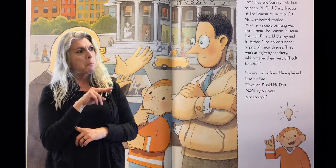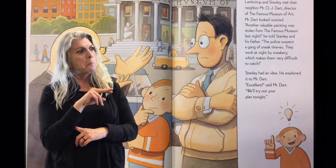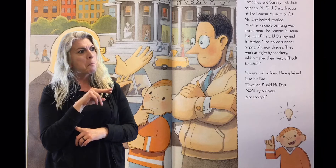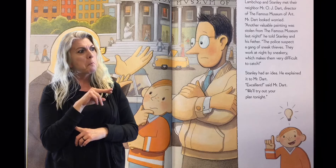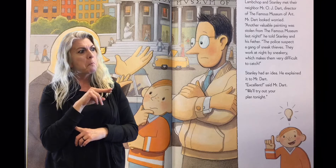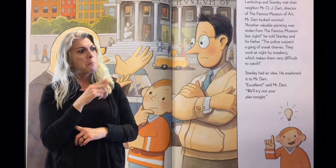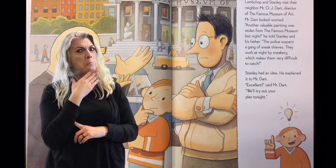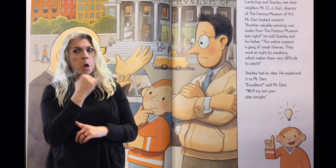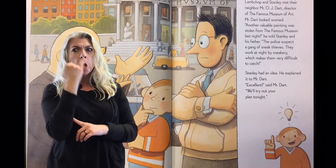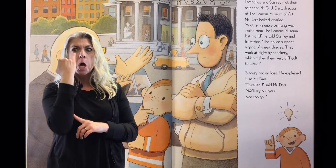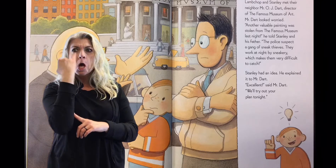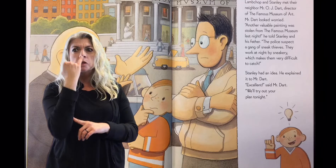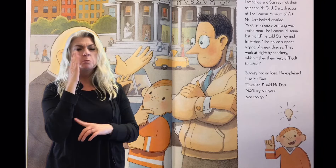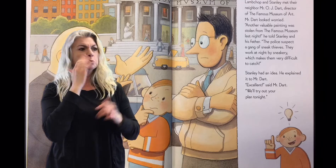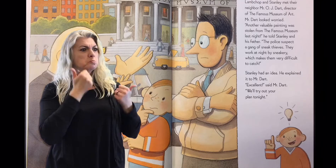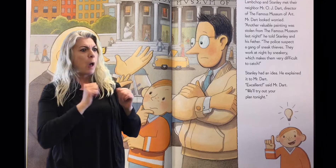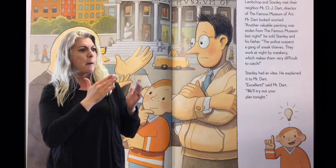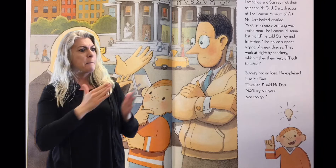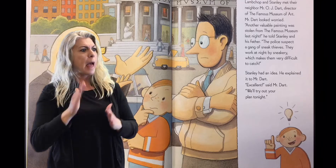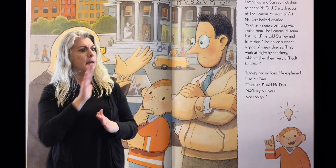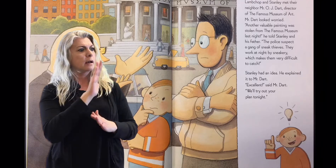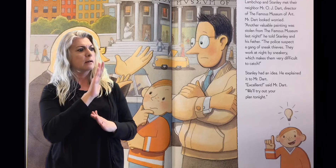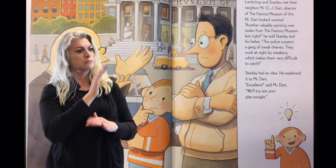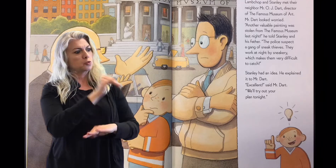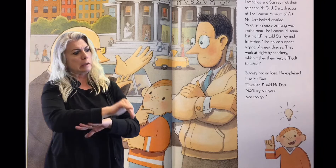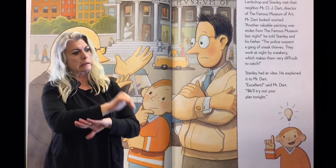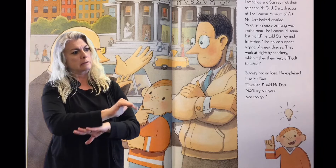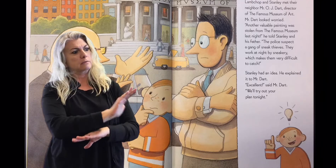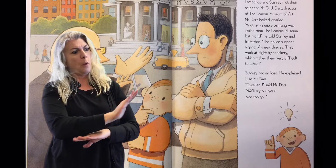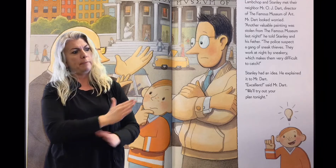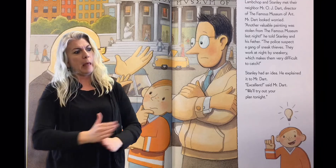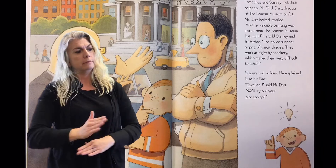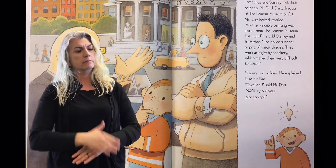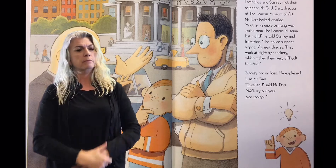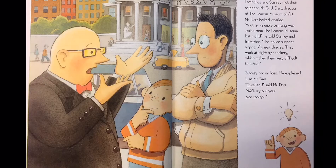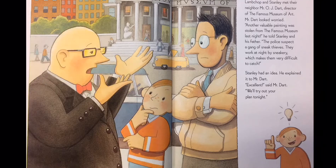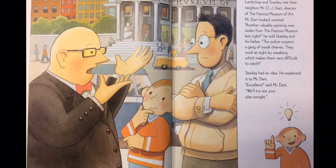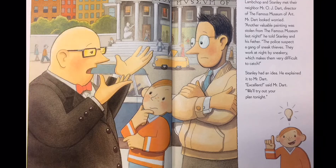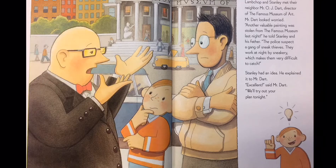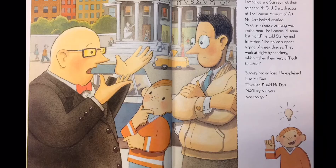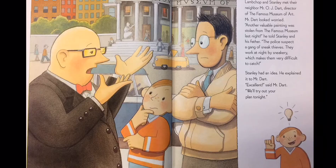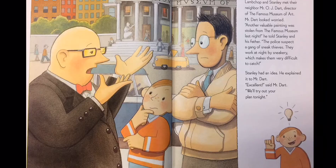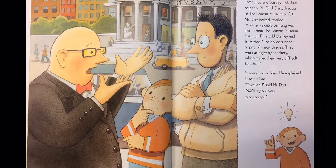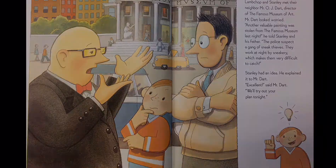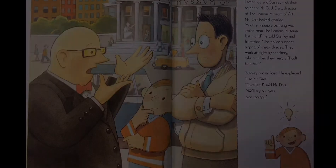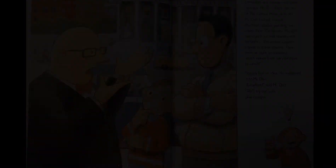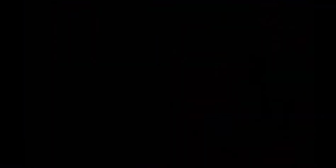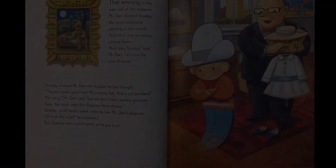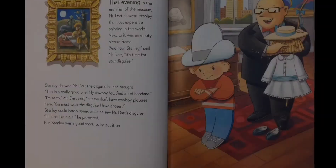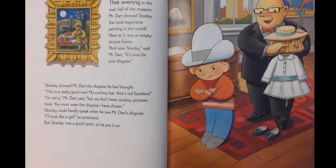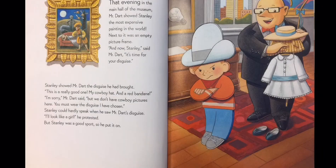Dart. "Excellent," said Mr. Dart. "We'll try out your plan tonight."